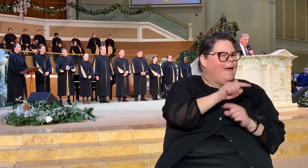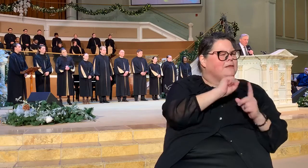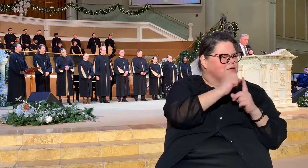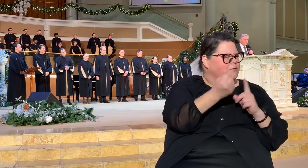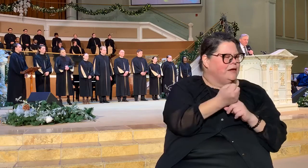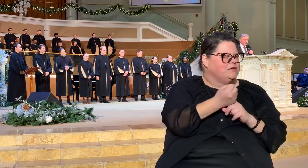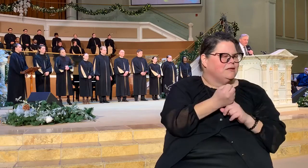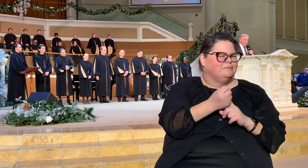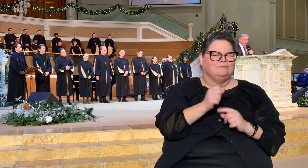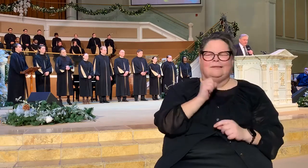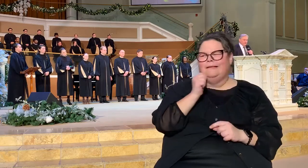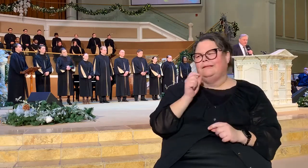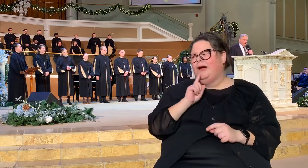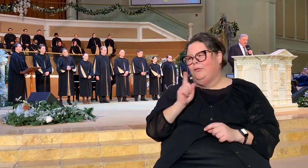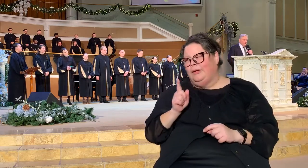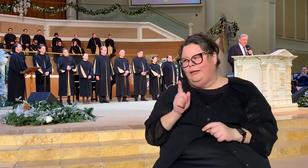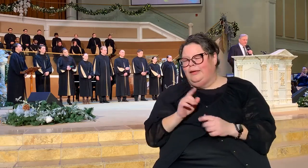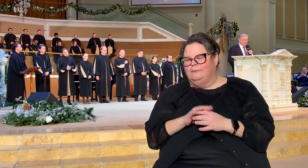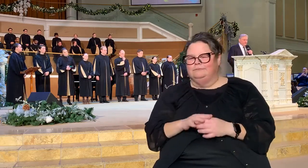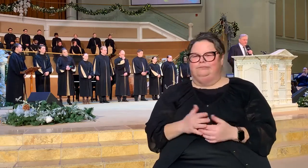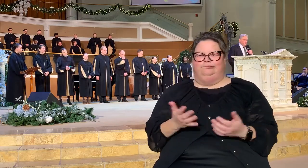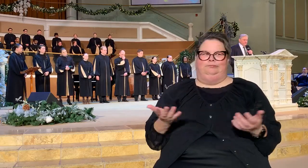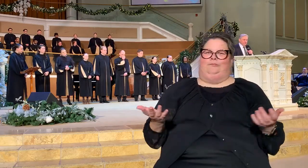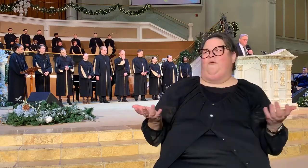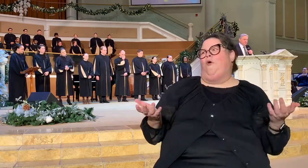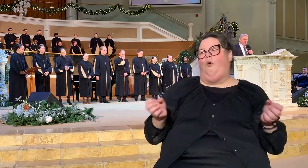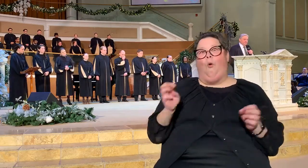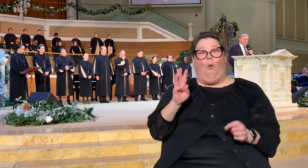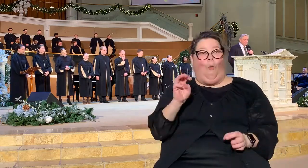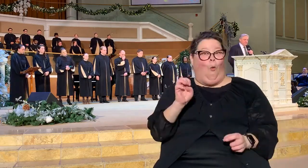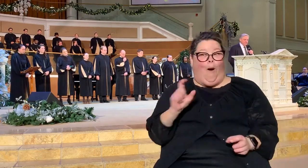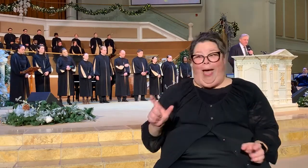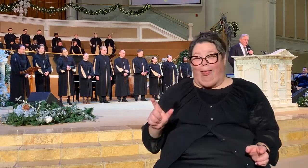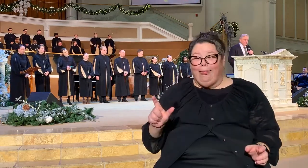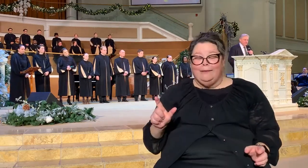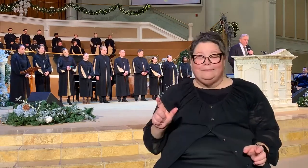Well, dear Lord, I mean, dear Lord,